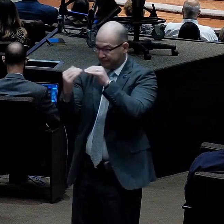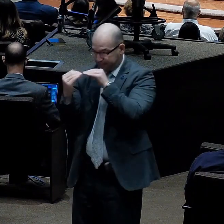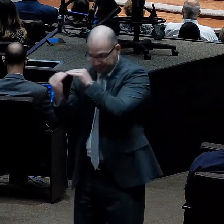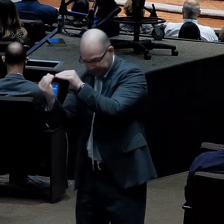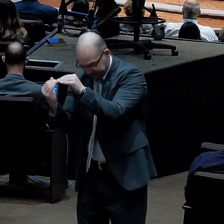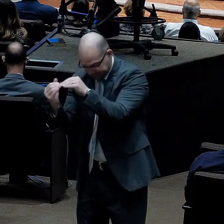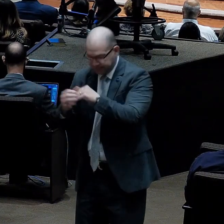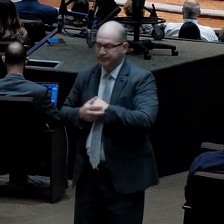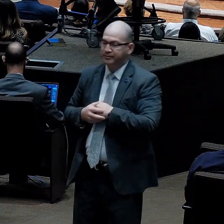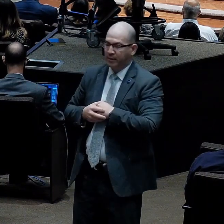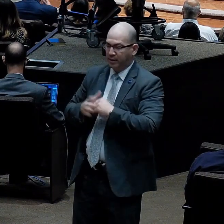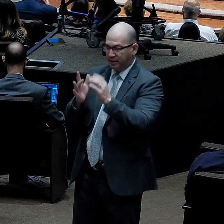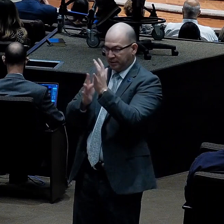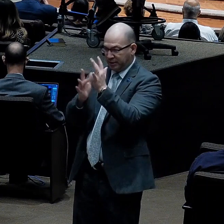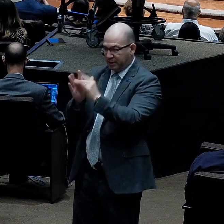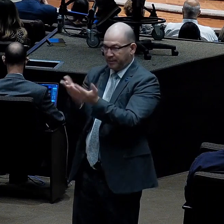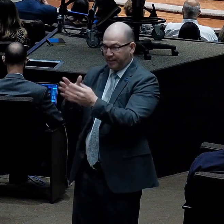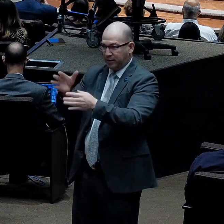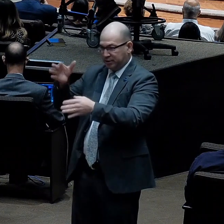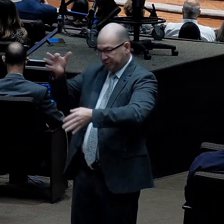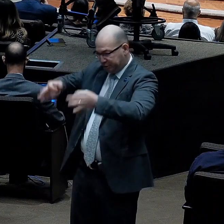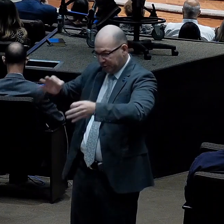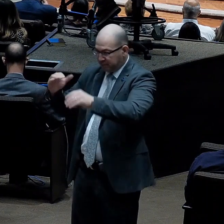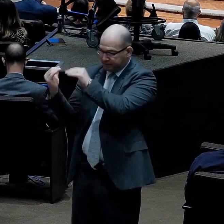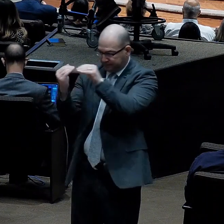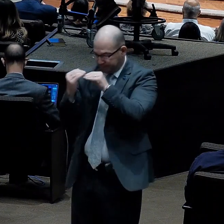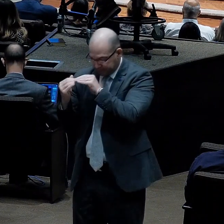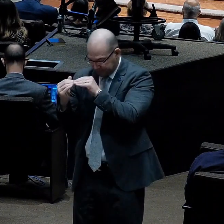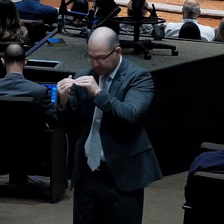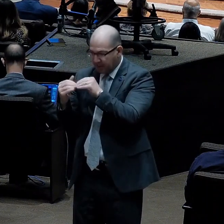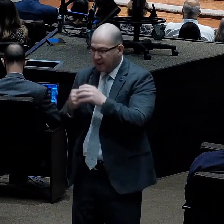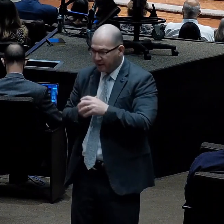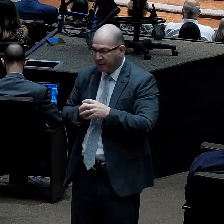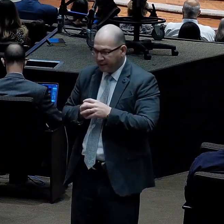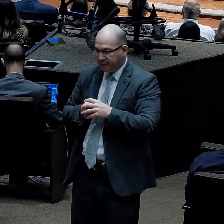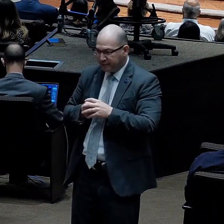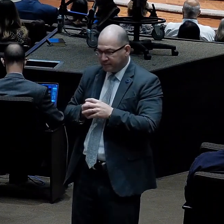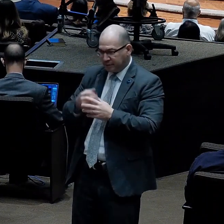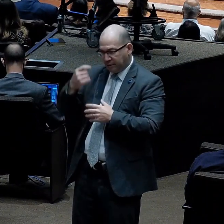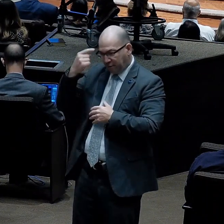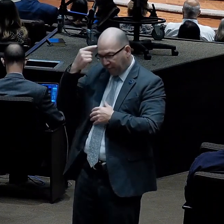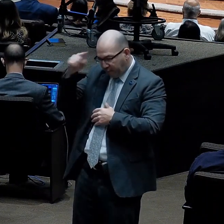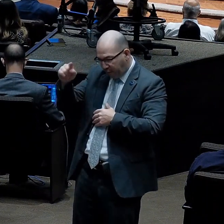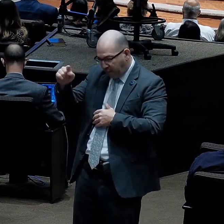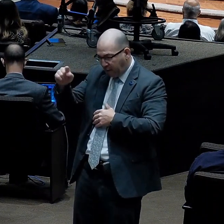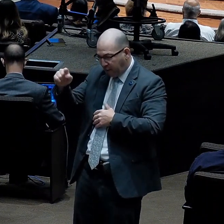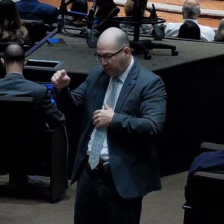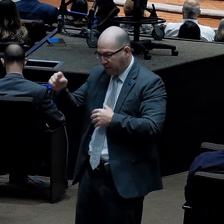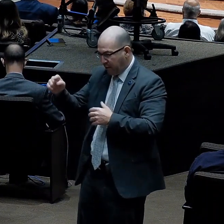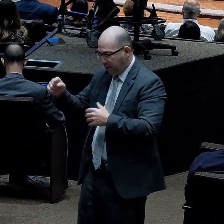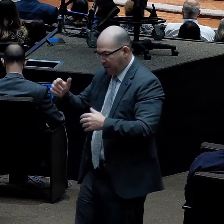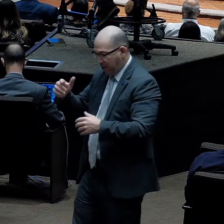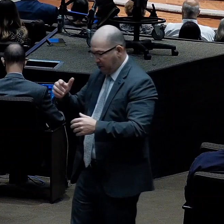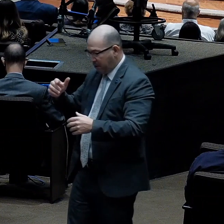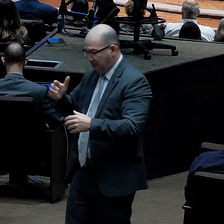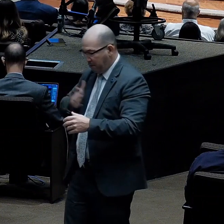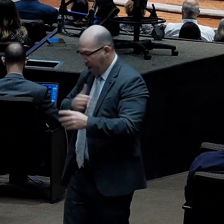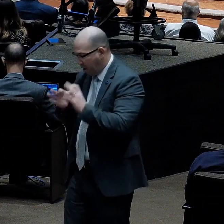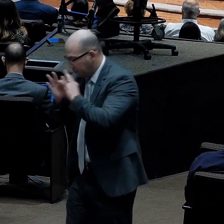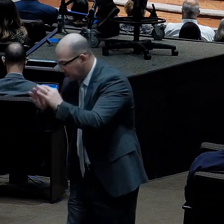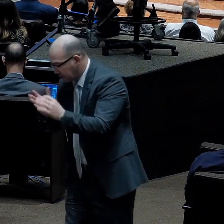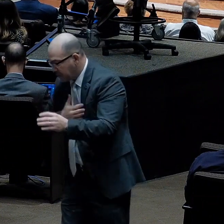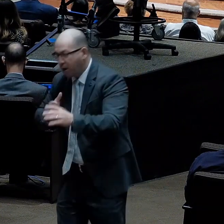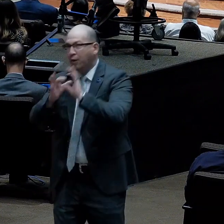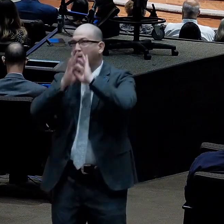biblical concept is, first of all, a communitive justice. That is to say, I want to be in the right relationship with God and with